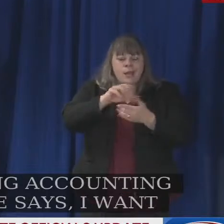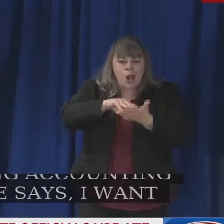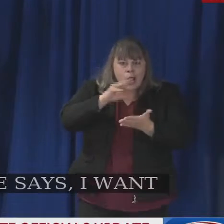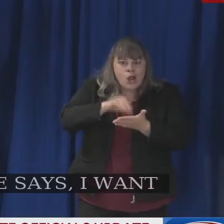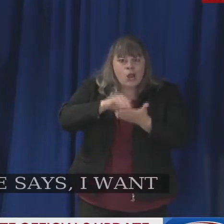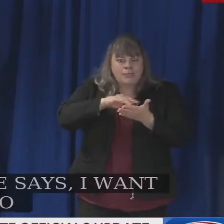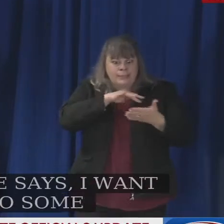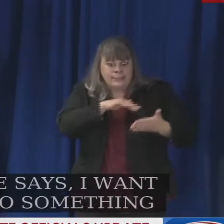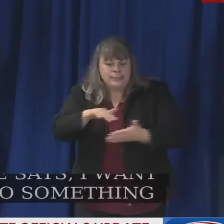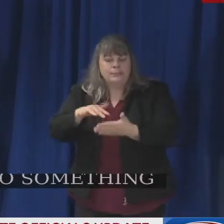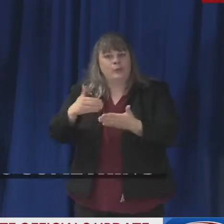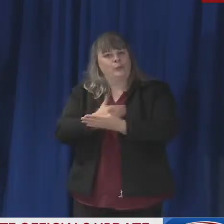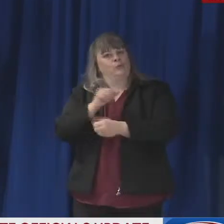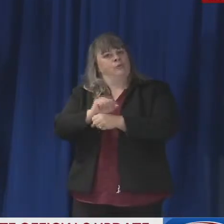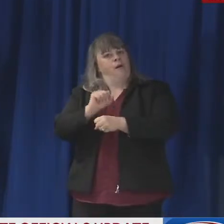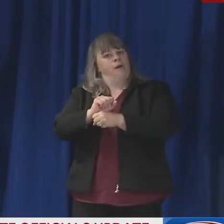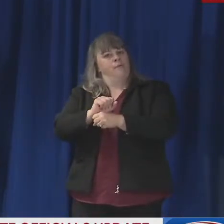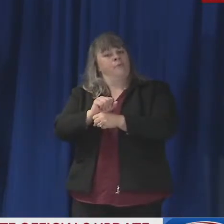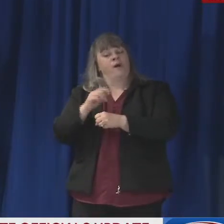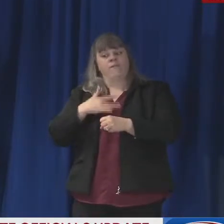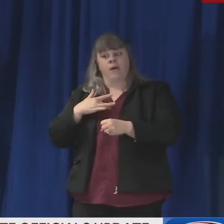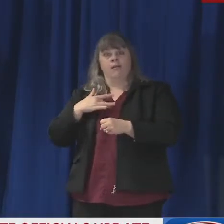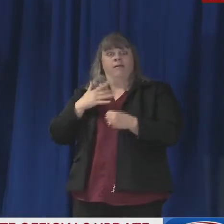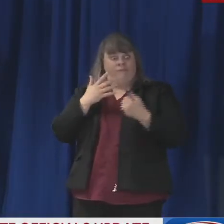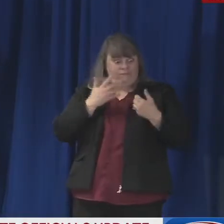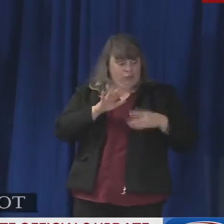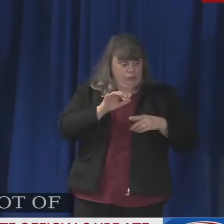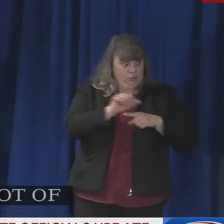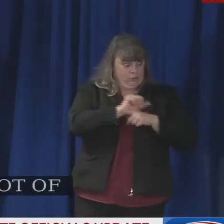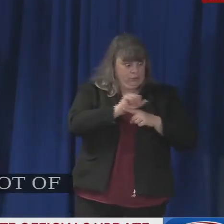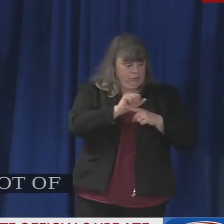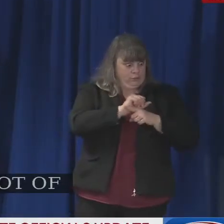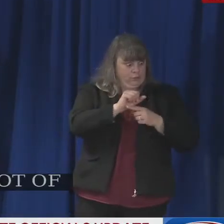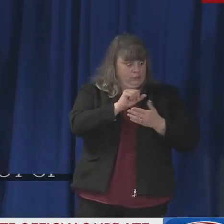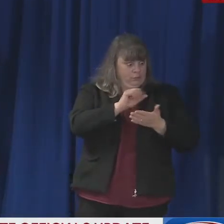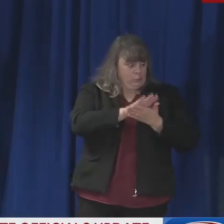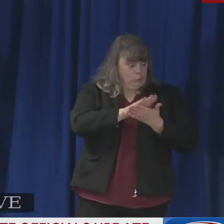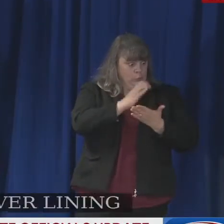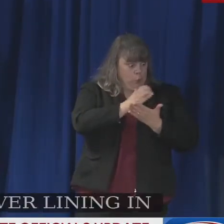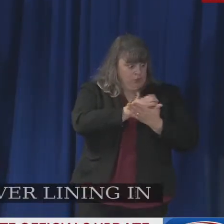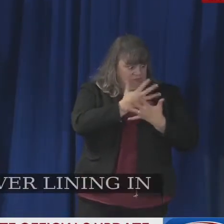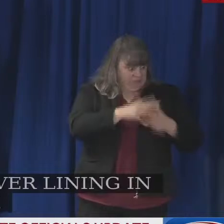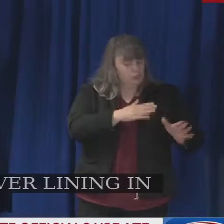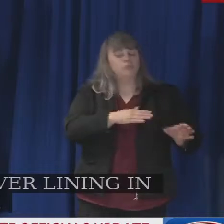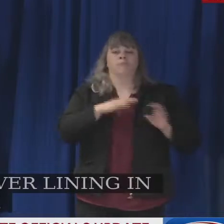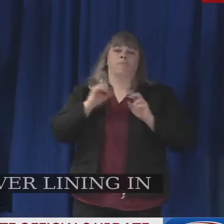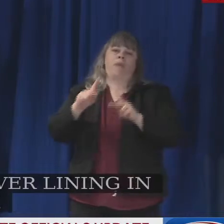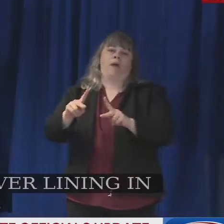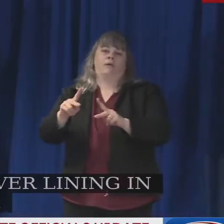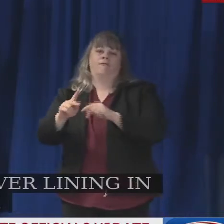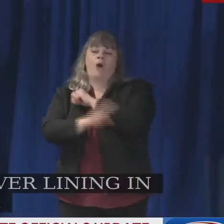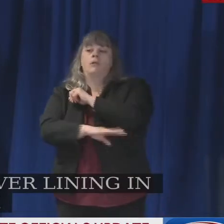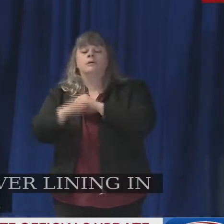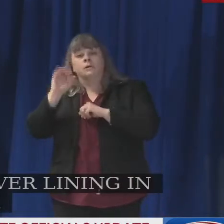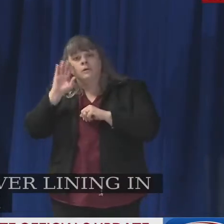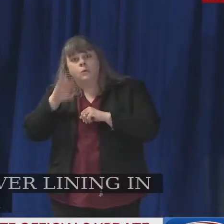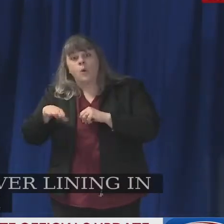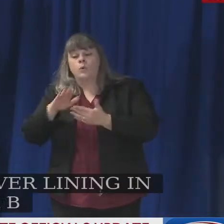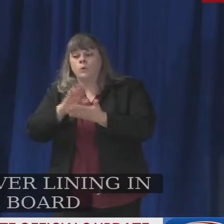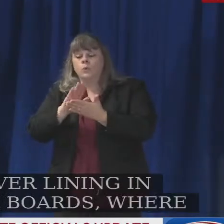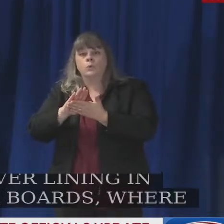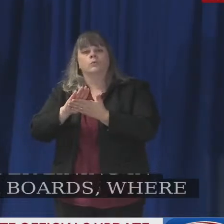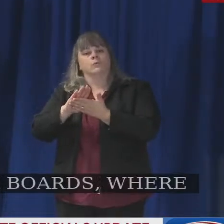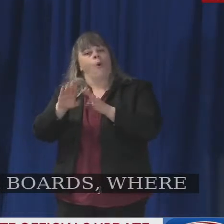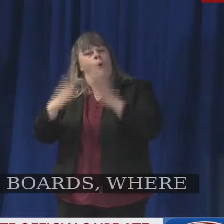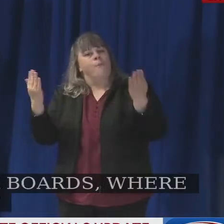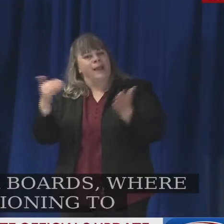silver lining, if you will, in terms of the workforce. So a lot of people are transitioning to something else, is our hope. And I think kids will be back really full-time in school in